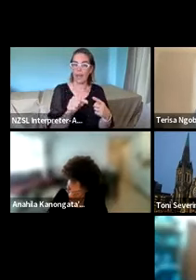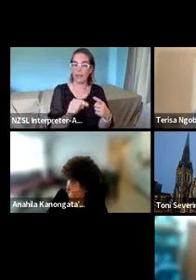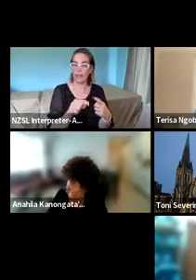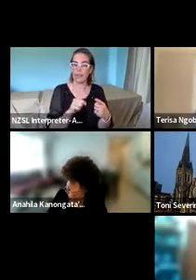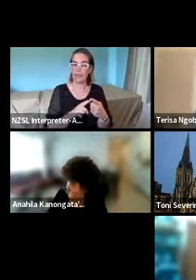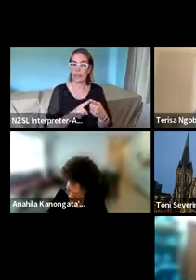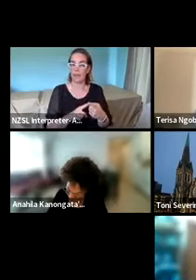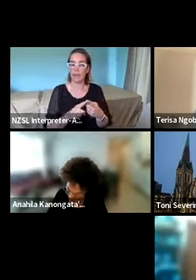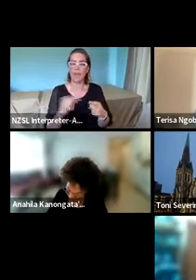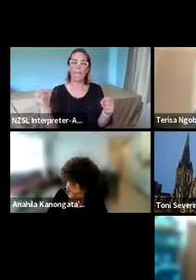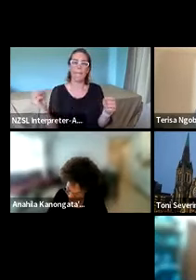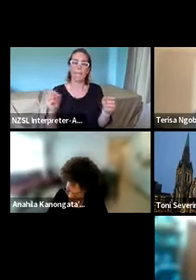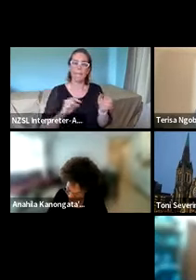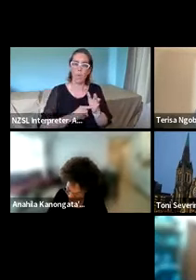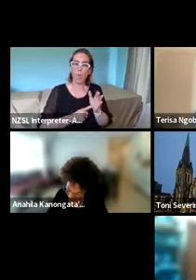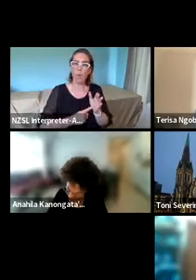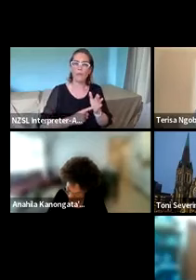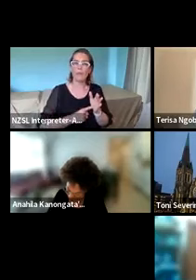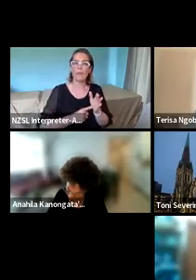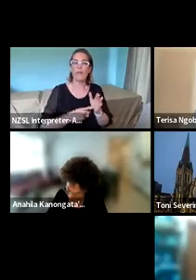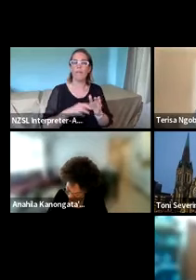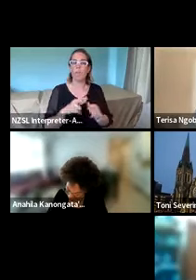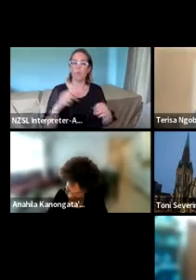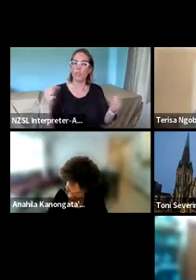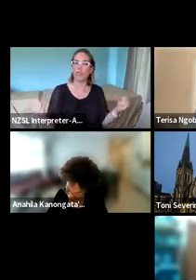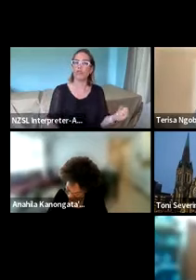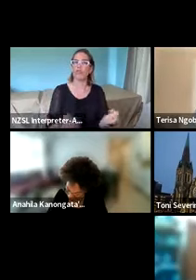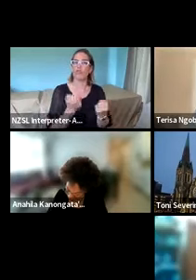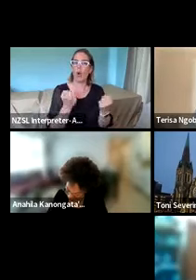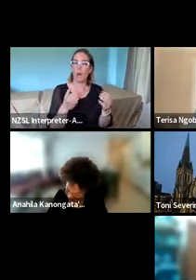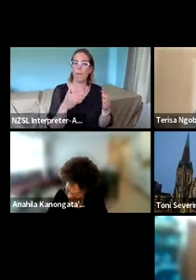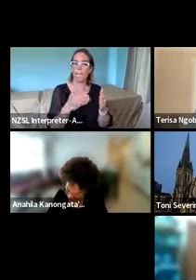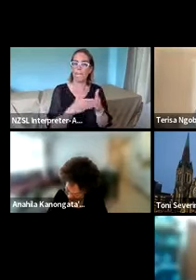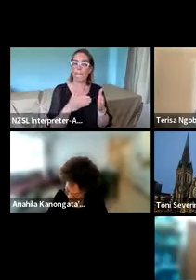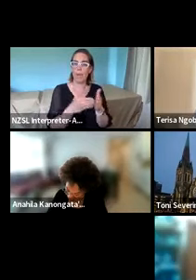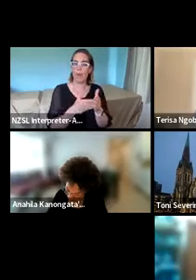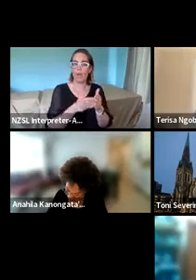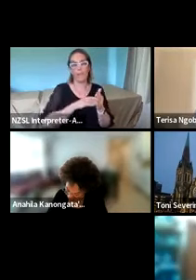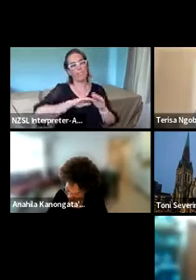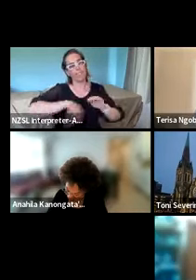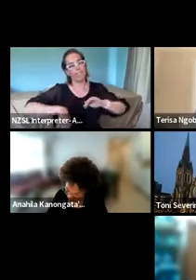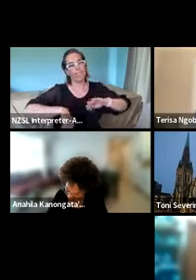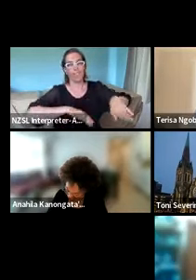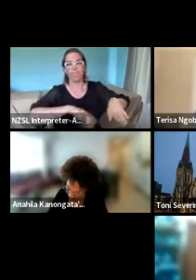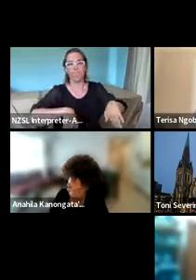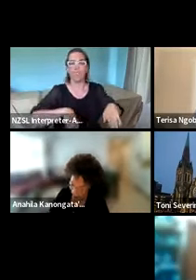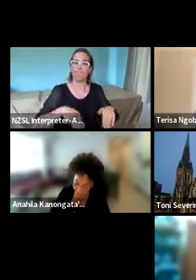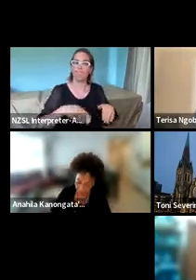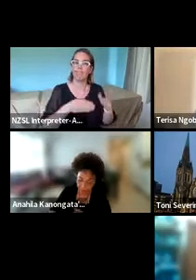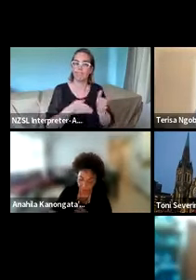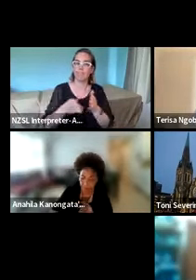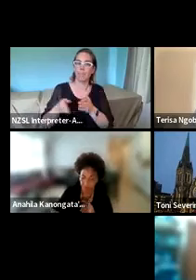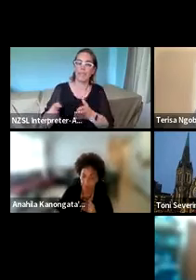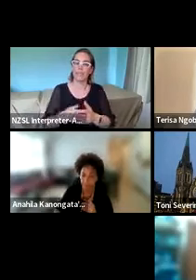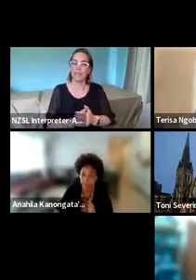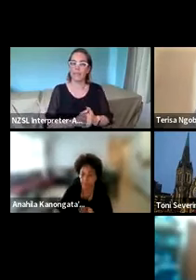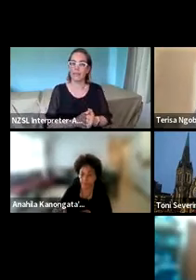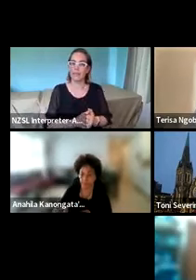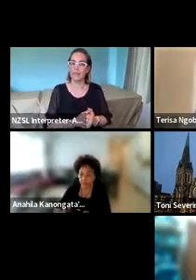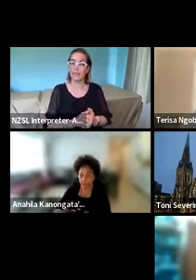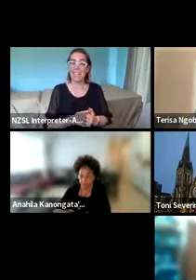the need for very strong barrier removal mechanisms and making sure that any